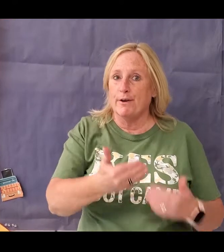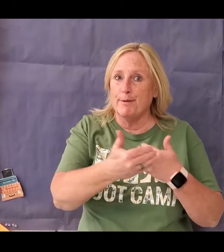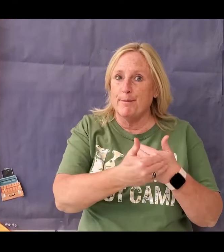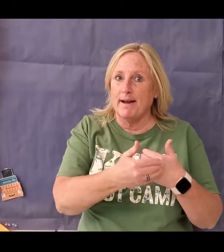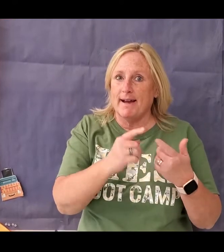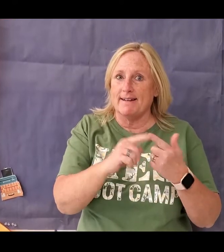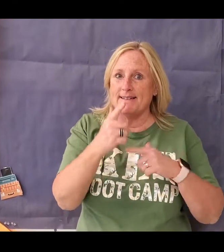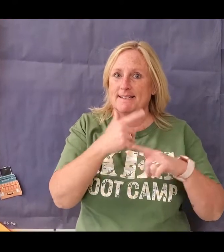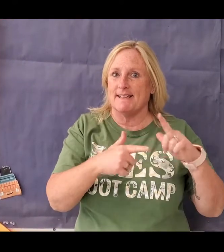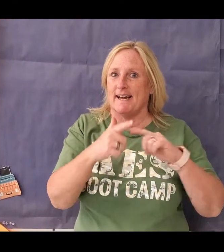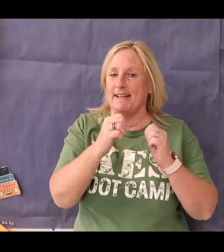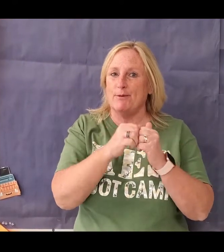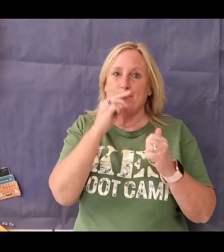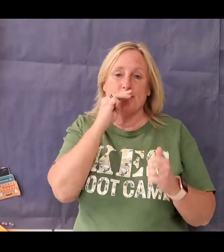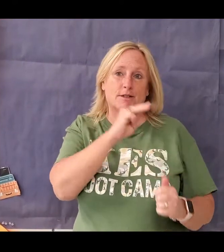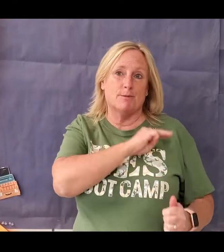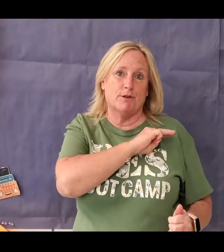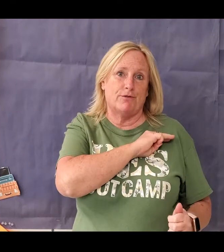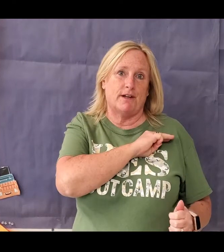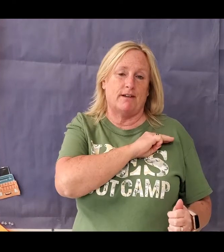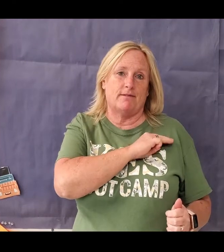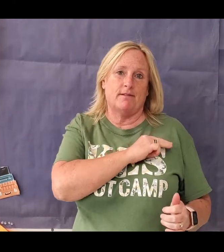Welcome back to Signing with Mrs. Murphy.